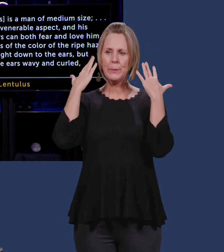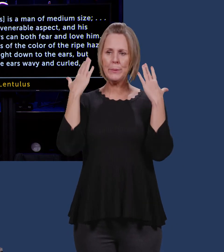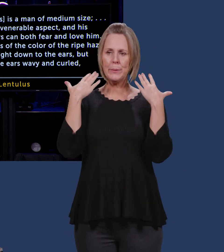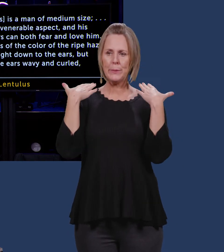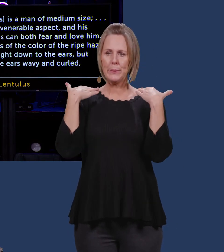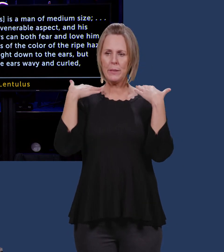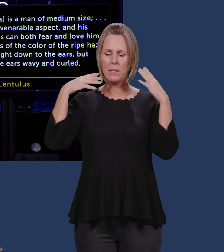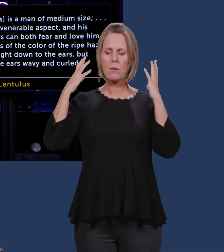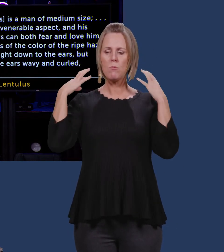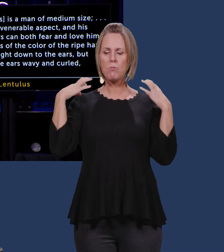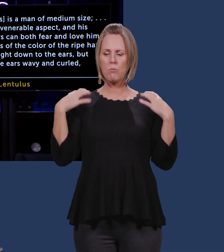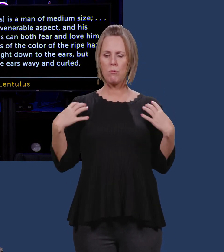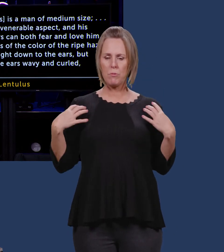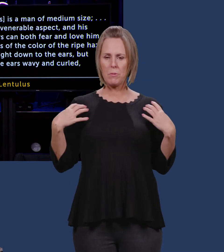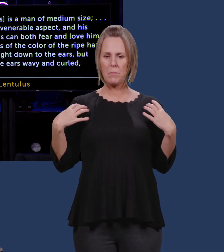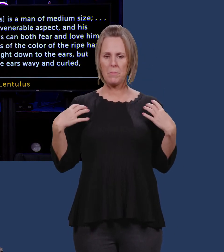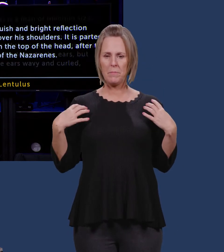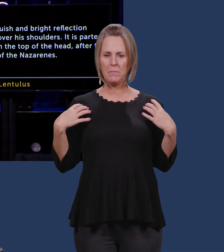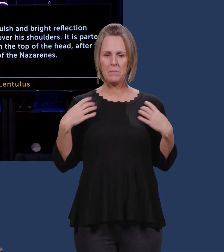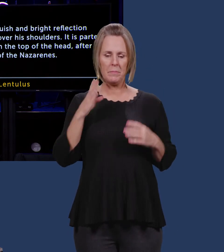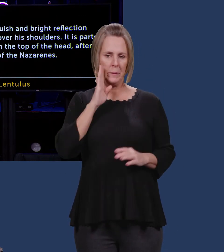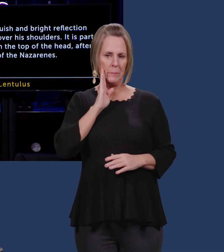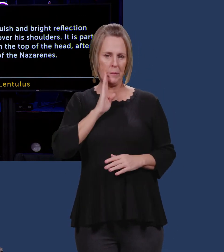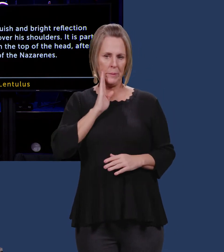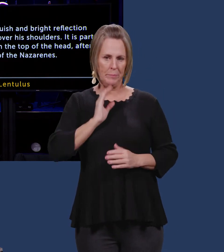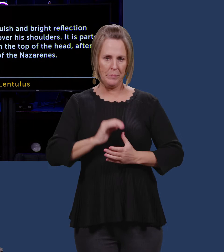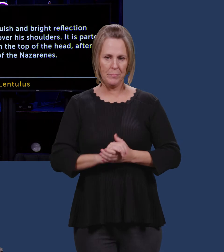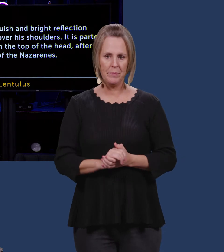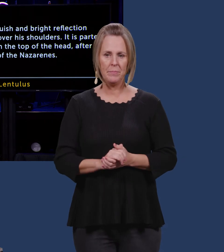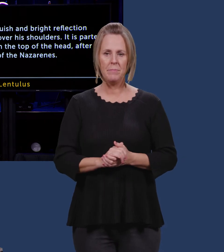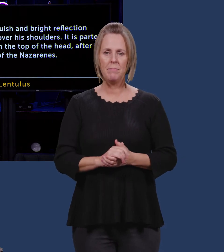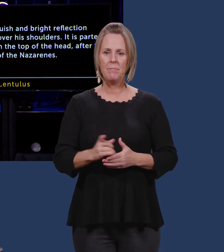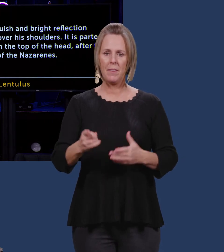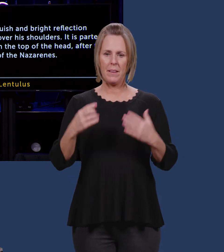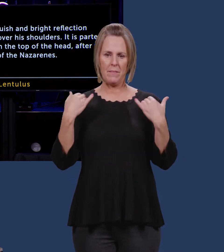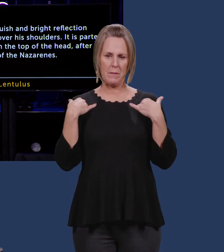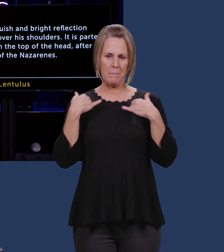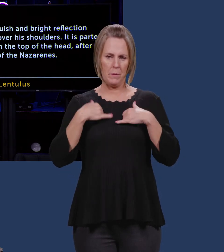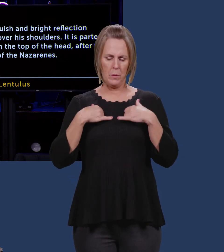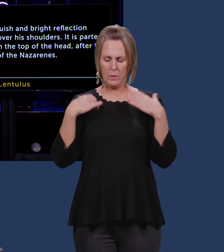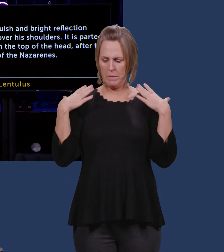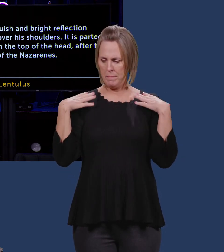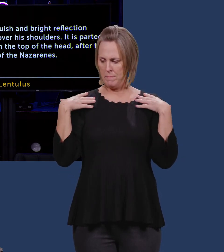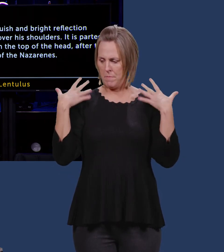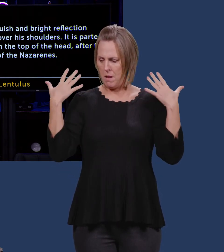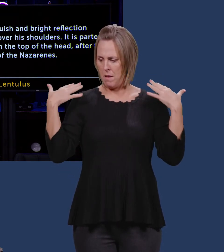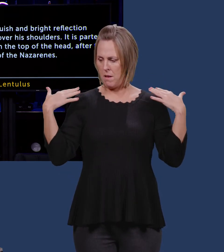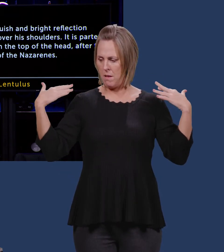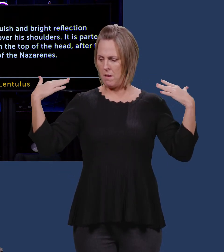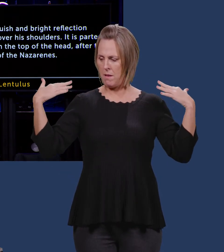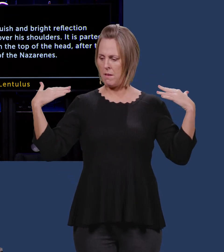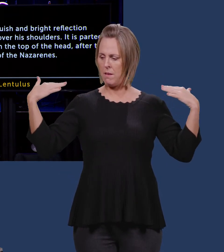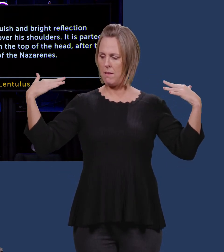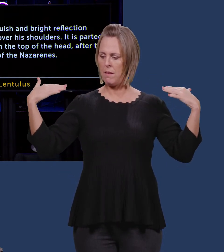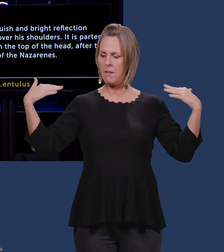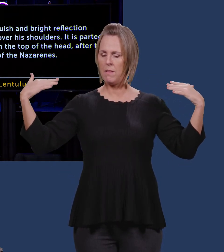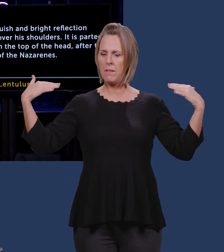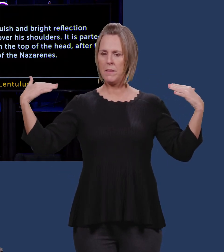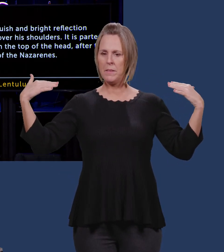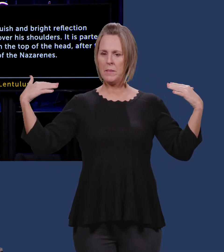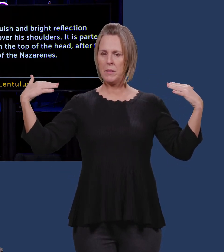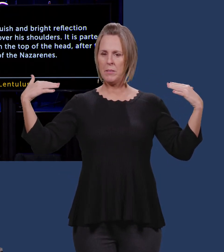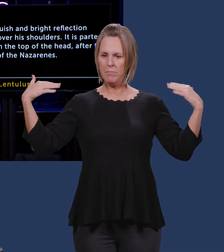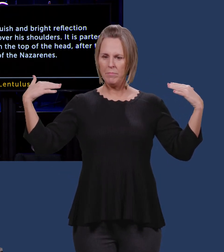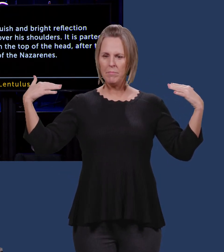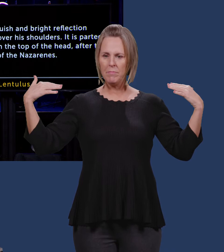but below the ears, wavy and curled, with a bluish and bright reflection flowing over his shoulders.